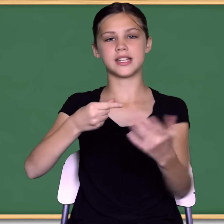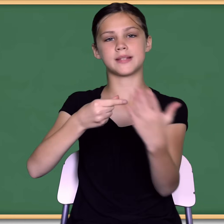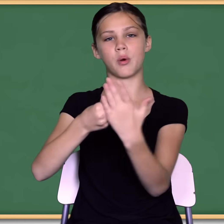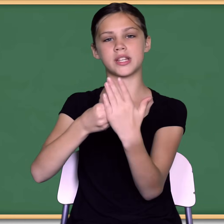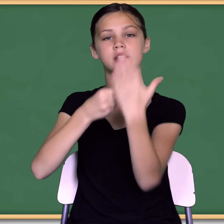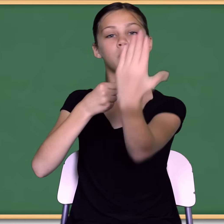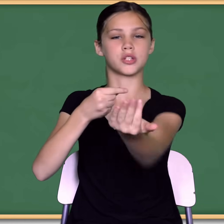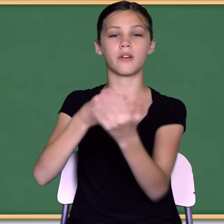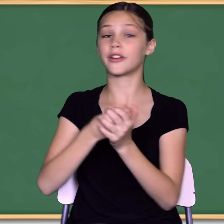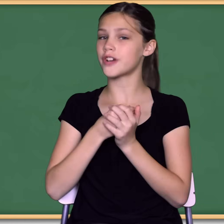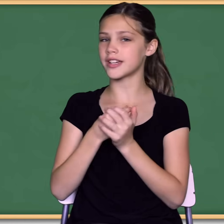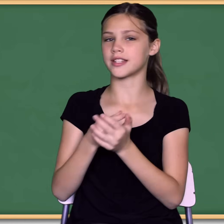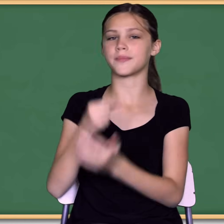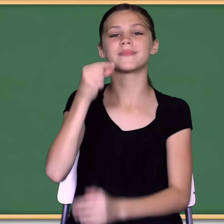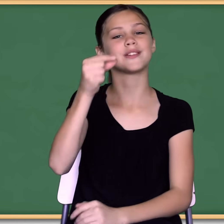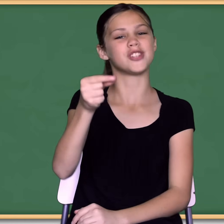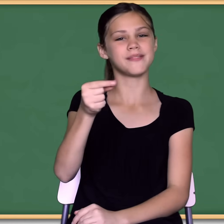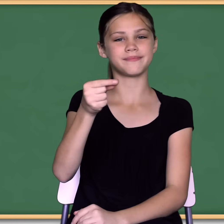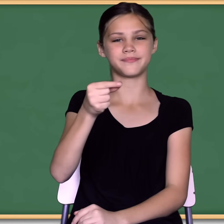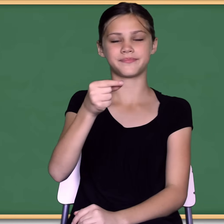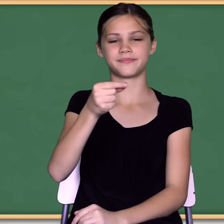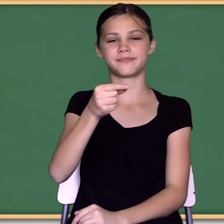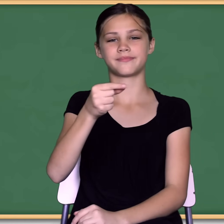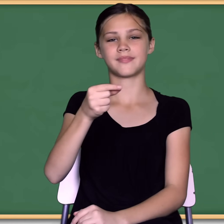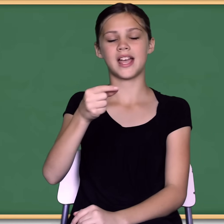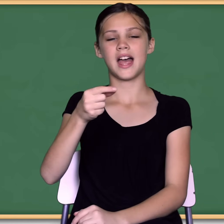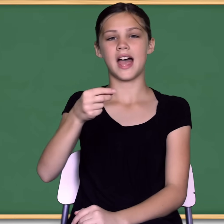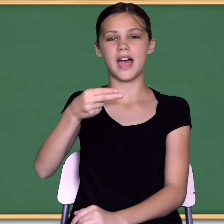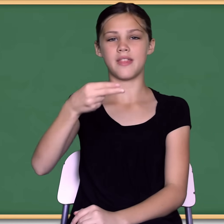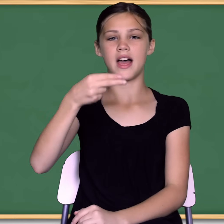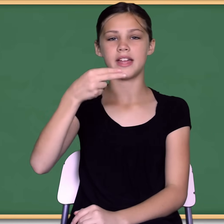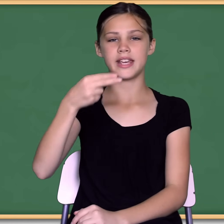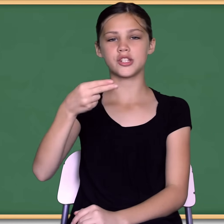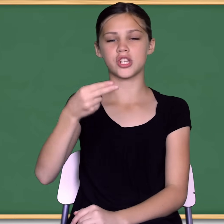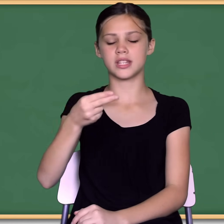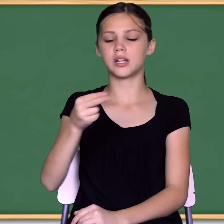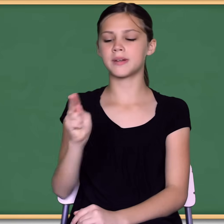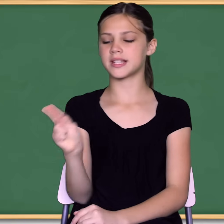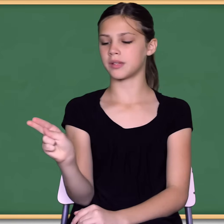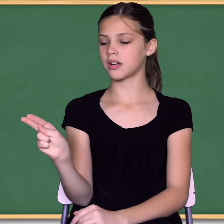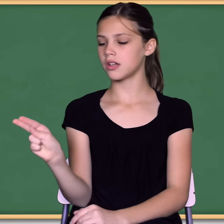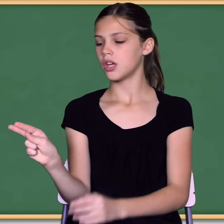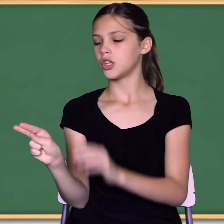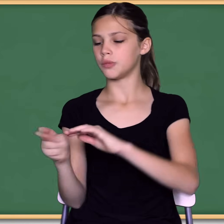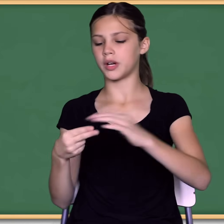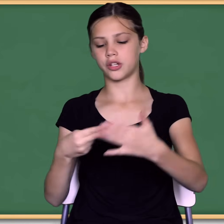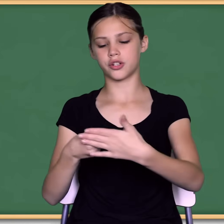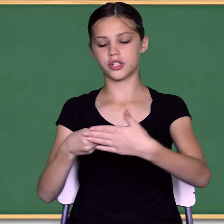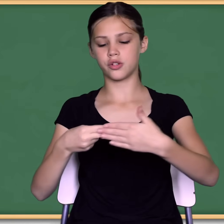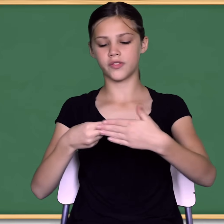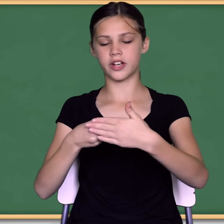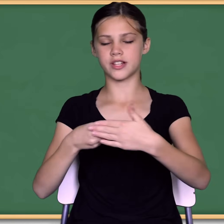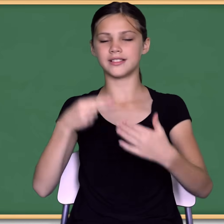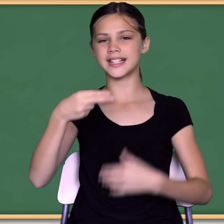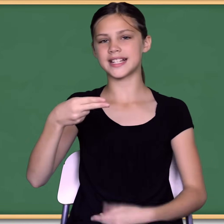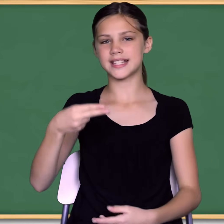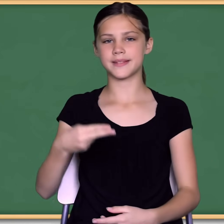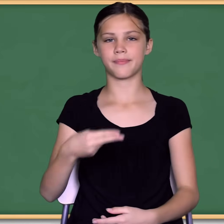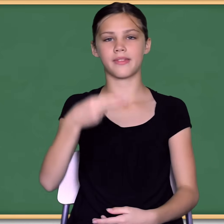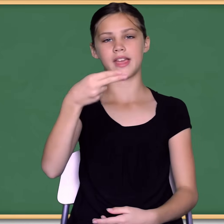is pointing towards whoever you're talking to. So G. And then H is a little bit similar. You put your 2 fingers out like this.